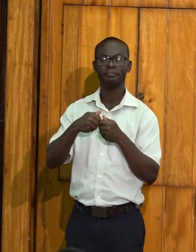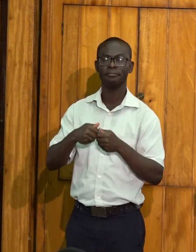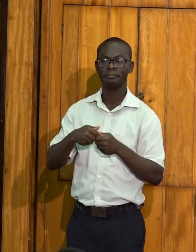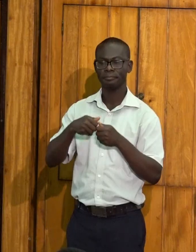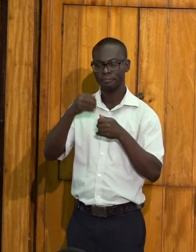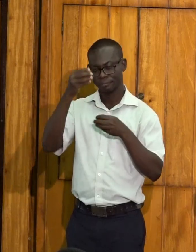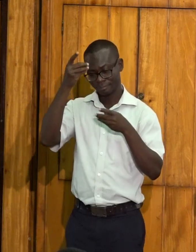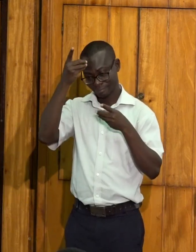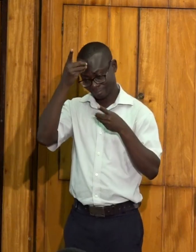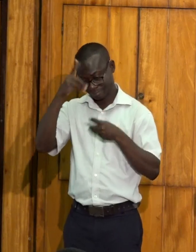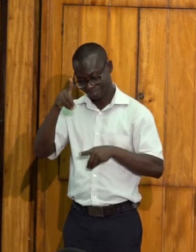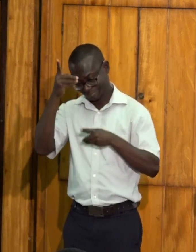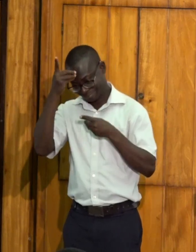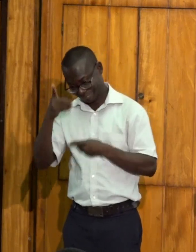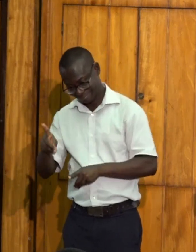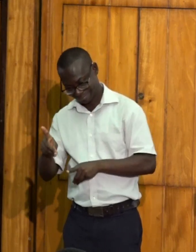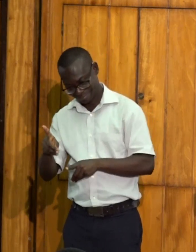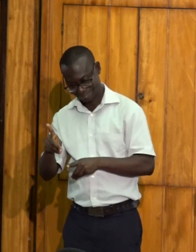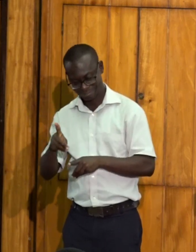co-creating solutions.